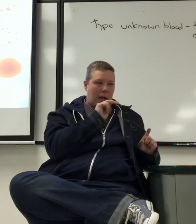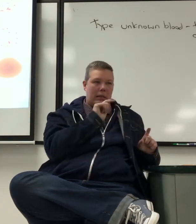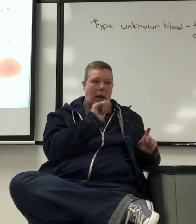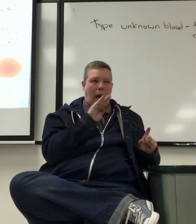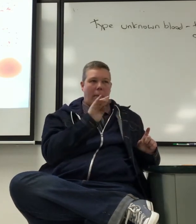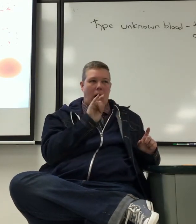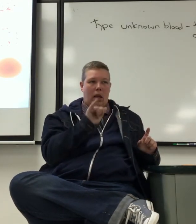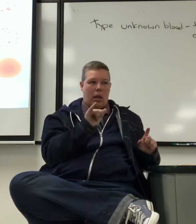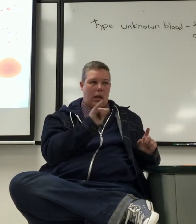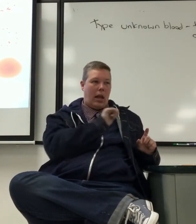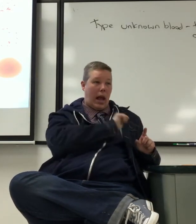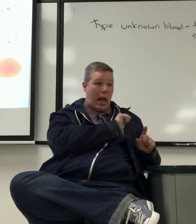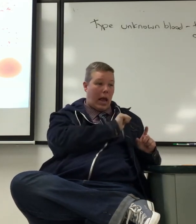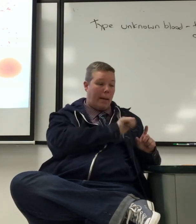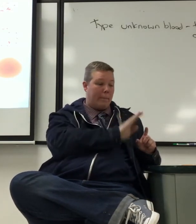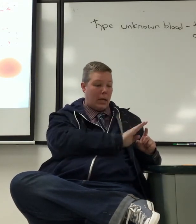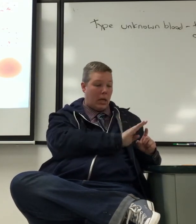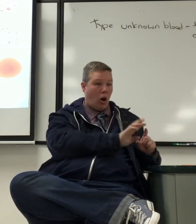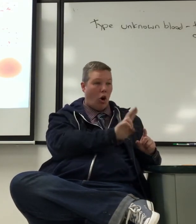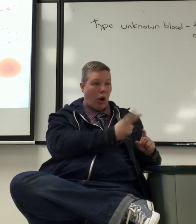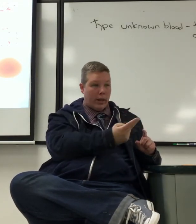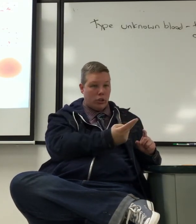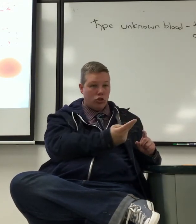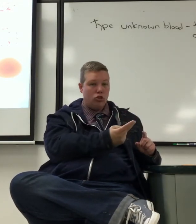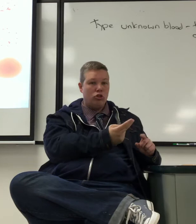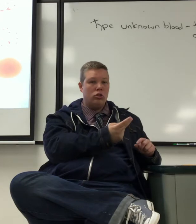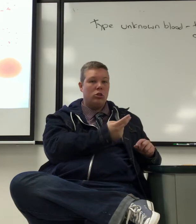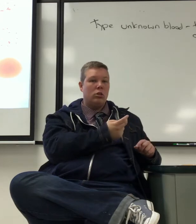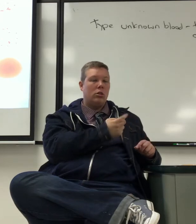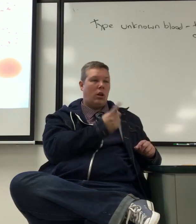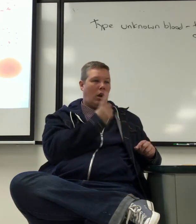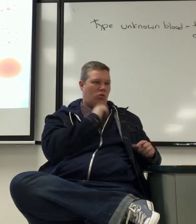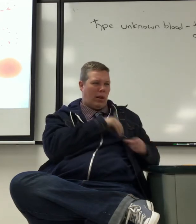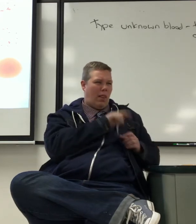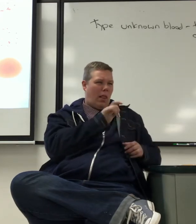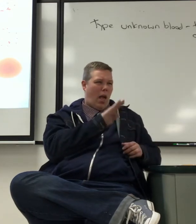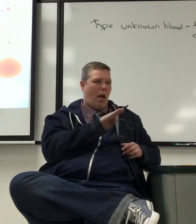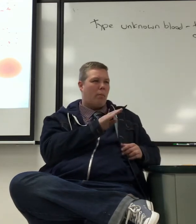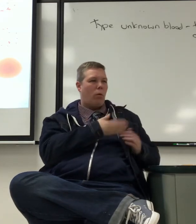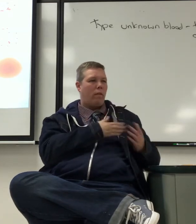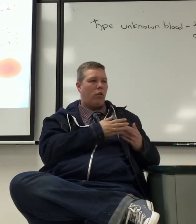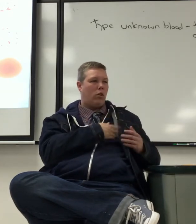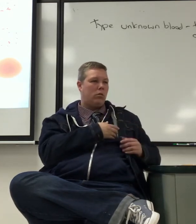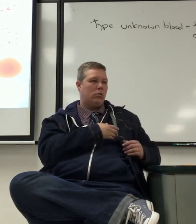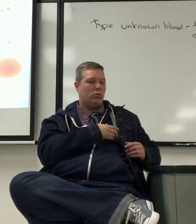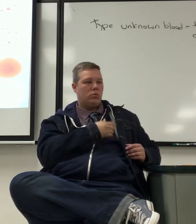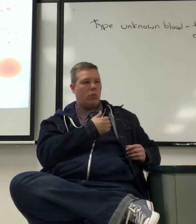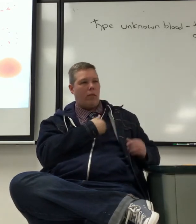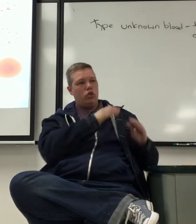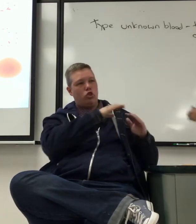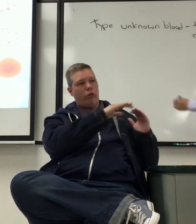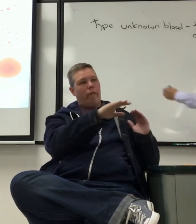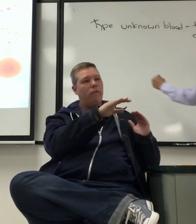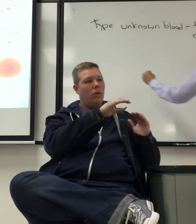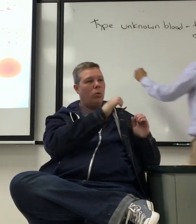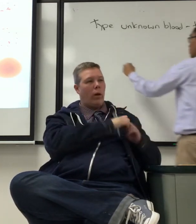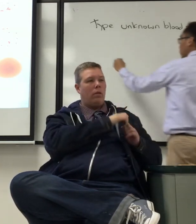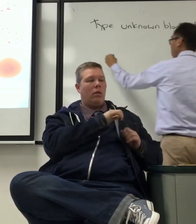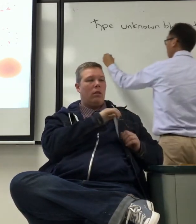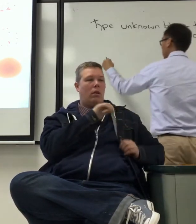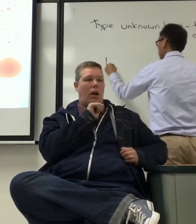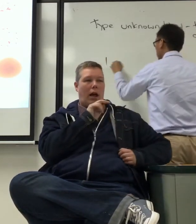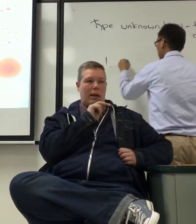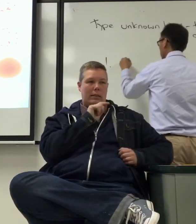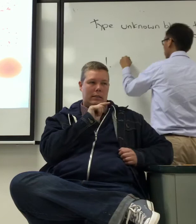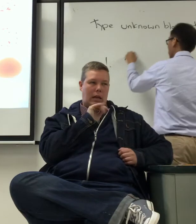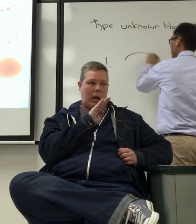B, antibody Rh. You have it on the shelf in your lab. You're the lab tech, let's say, just to pretend. And you get your well, number